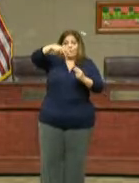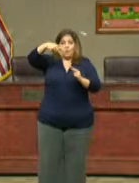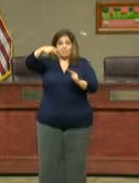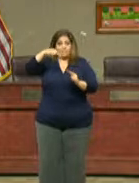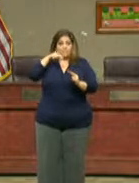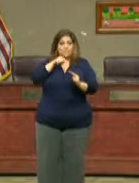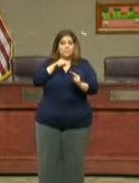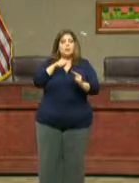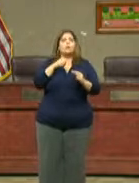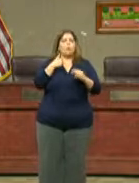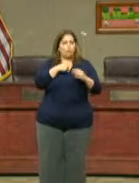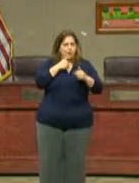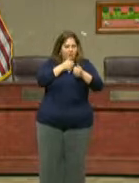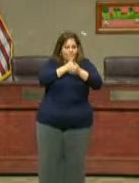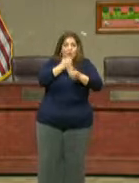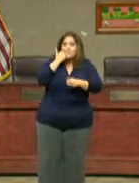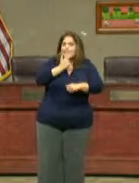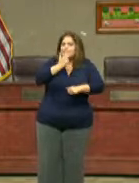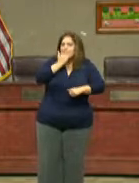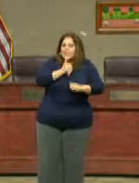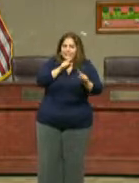are color-coded by the type.